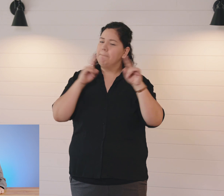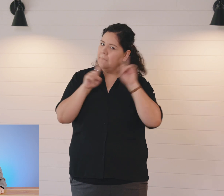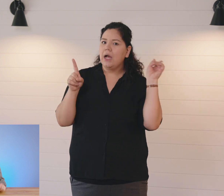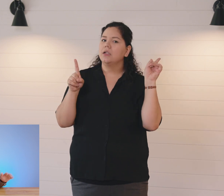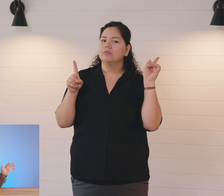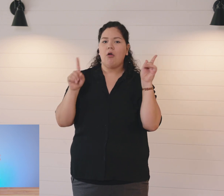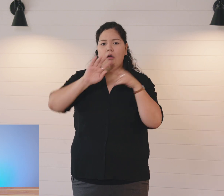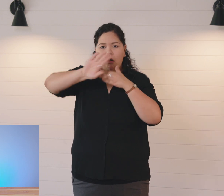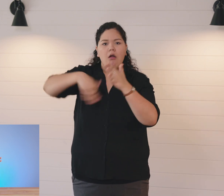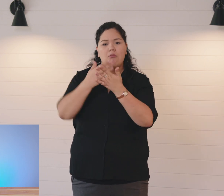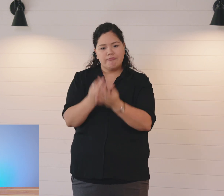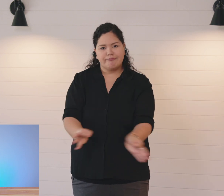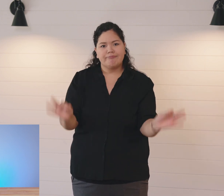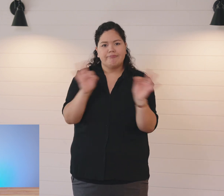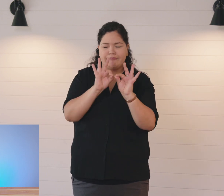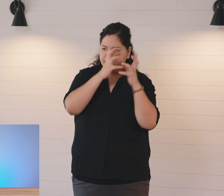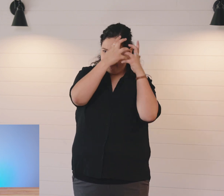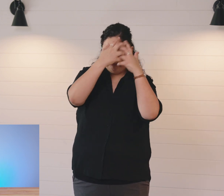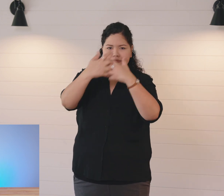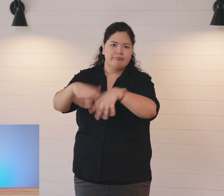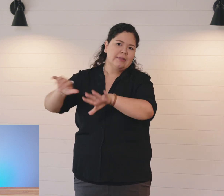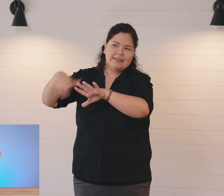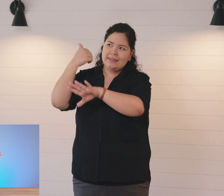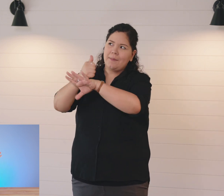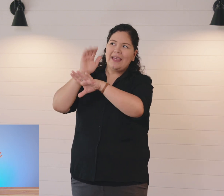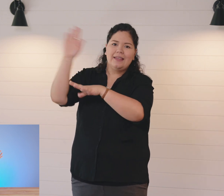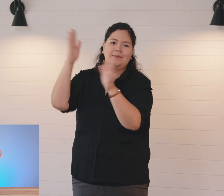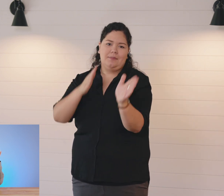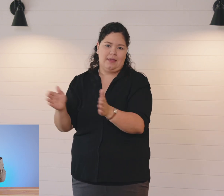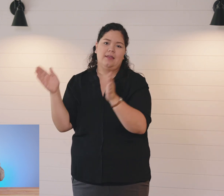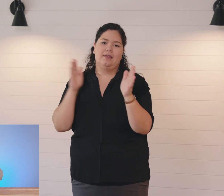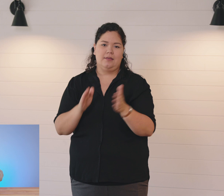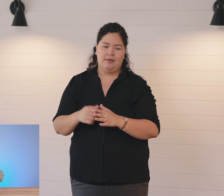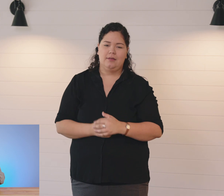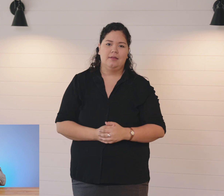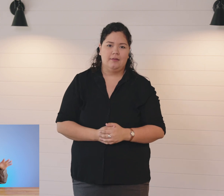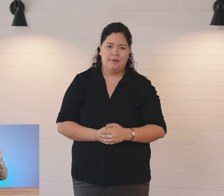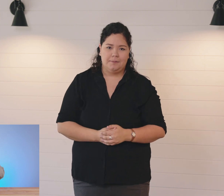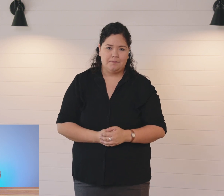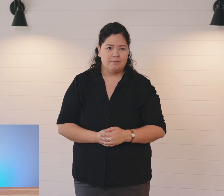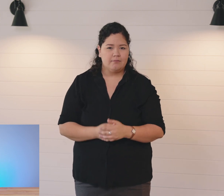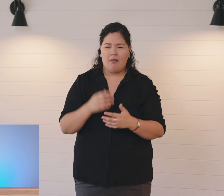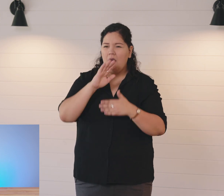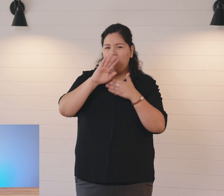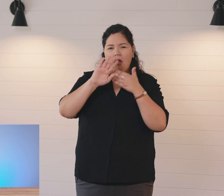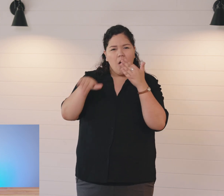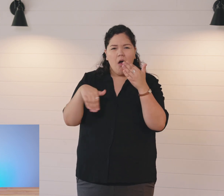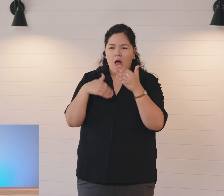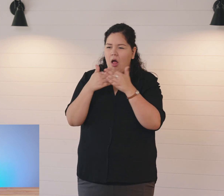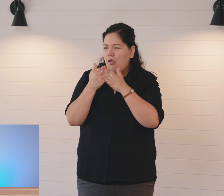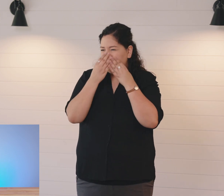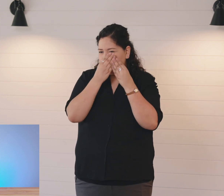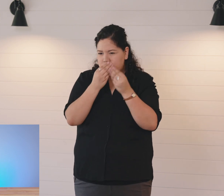one side was going to form any important part of the tapestry, but then it's drawn together with all the others and you